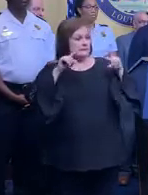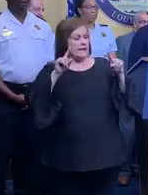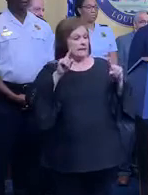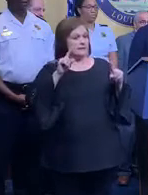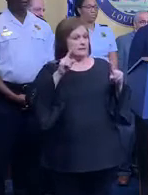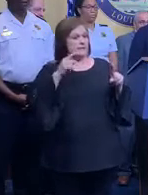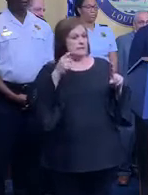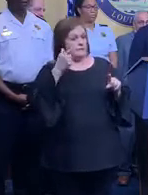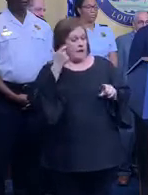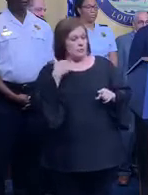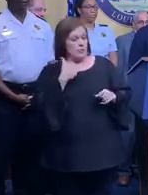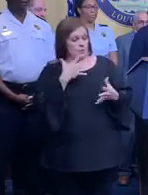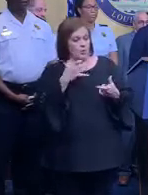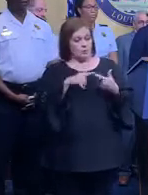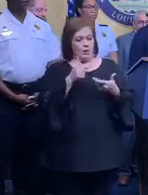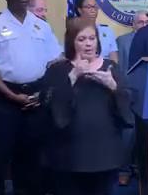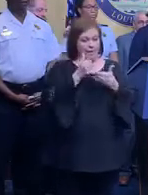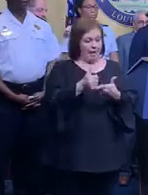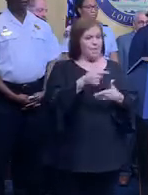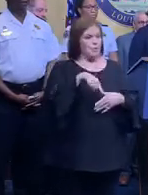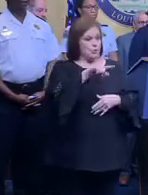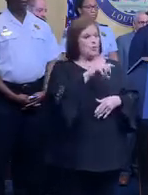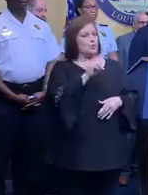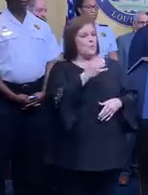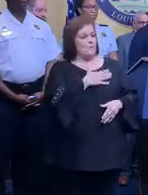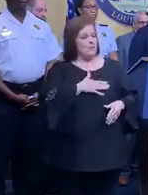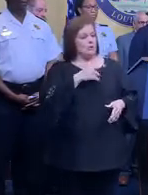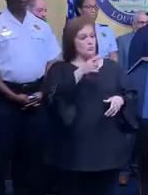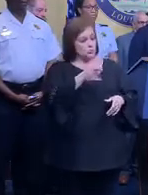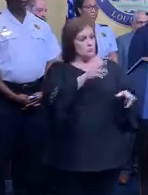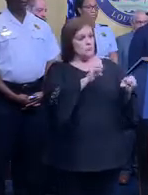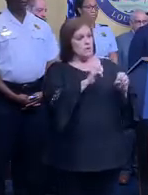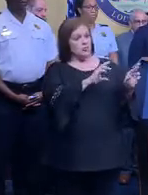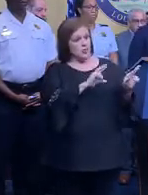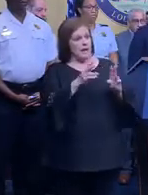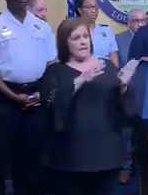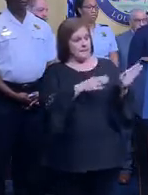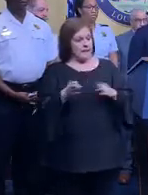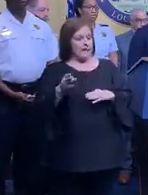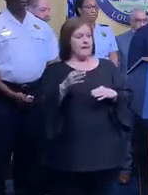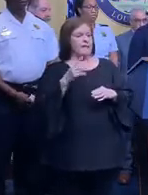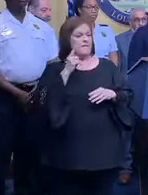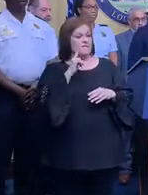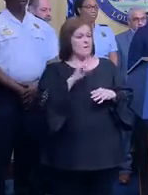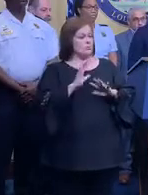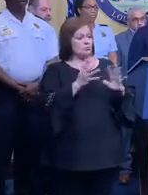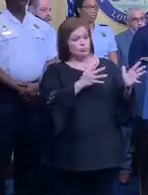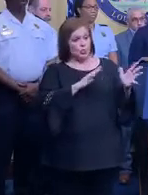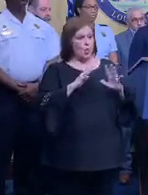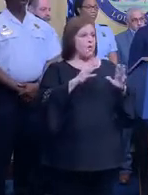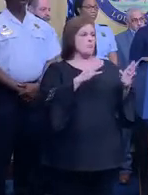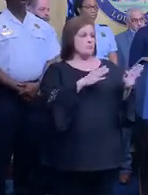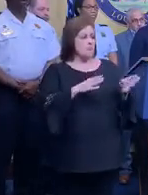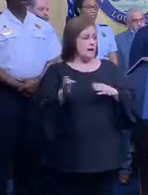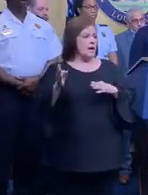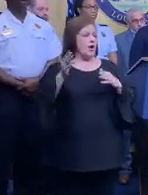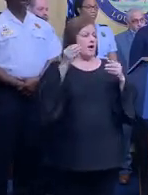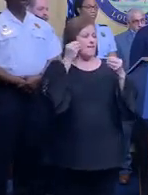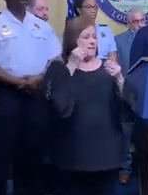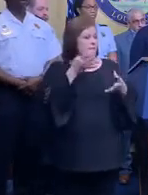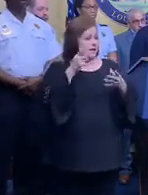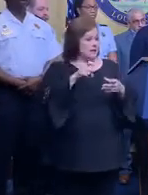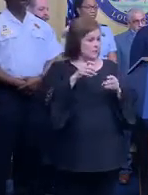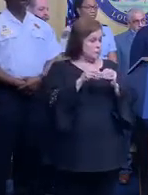to discuss your personal storm plans and get them in place now. For storm safety, preparation, and restoration